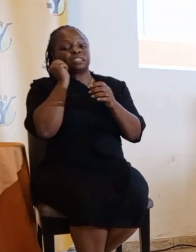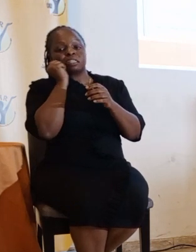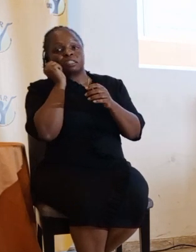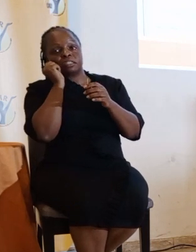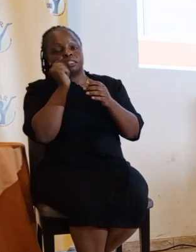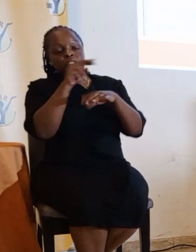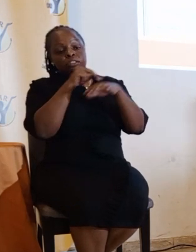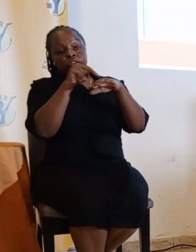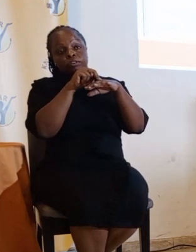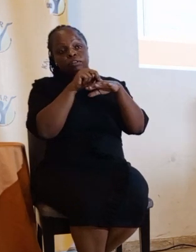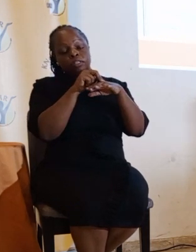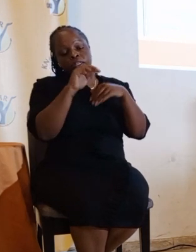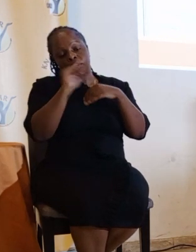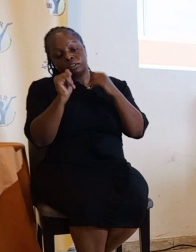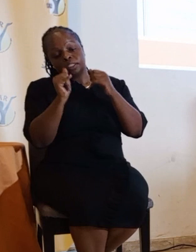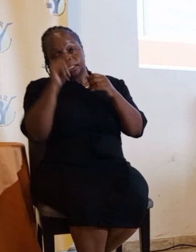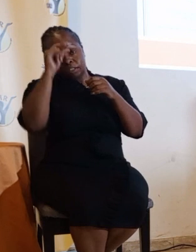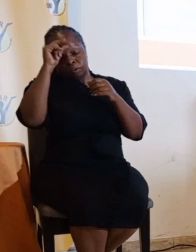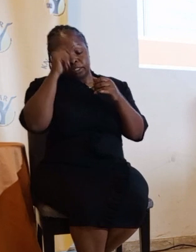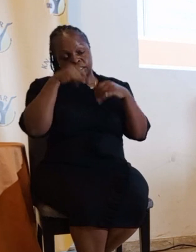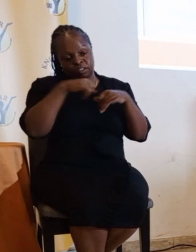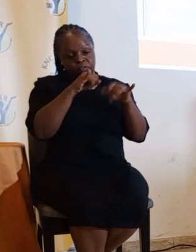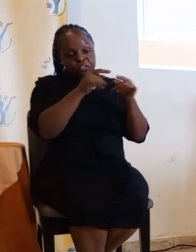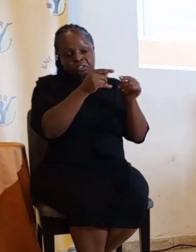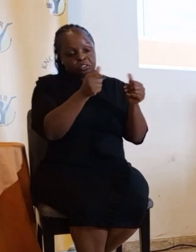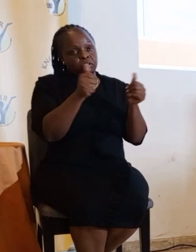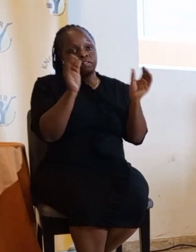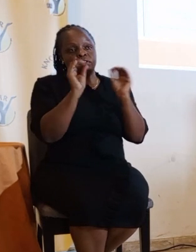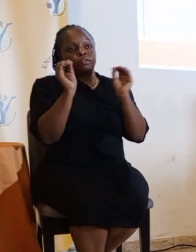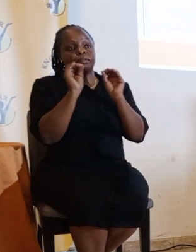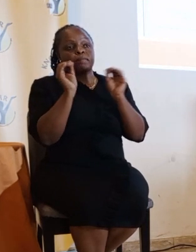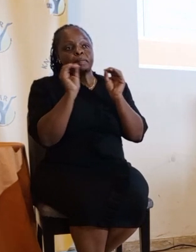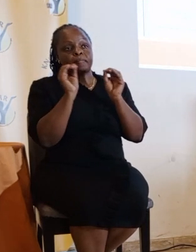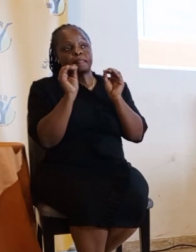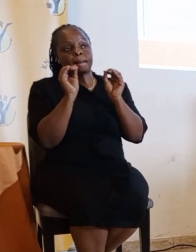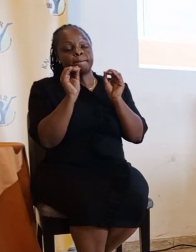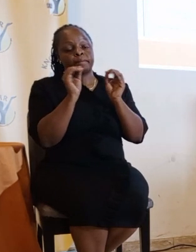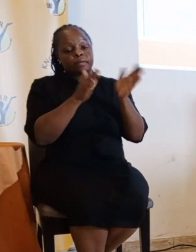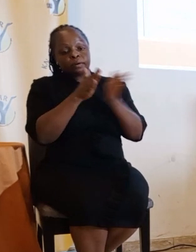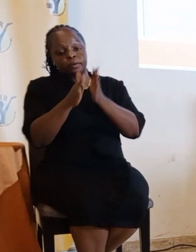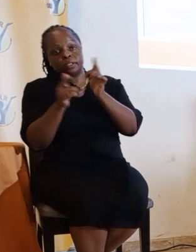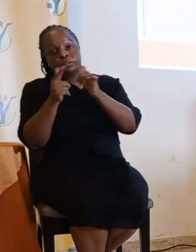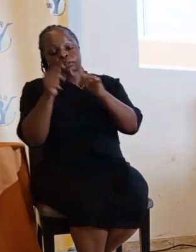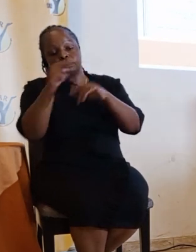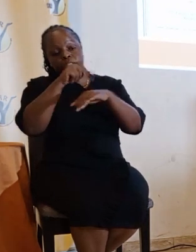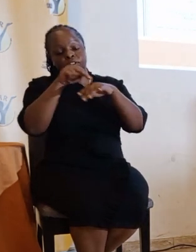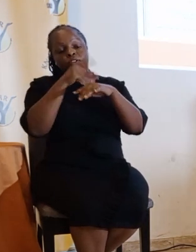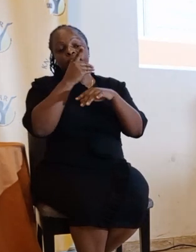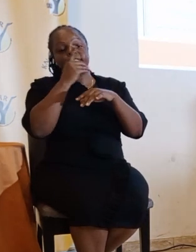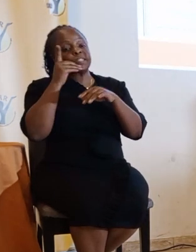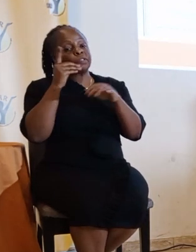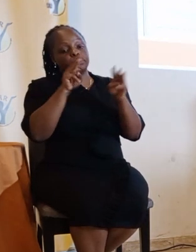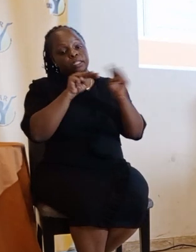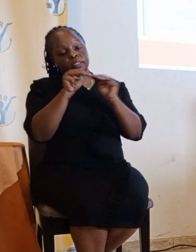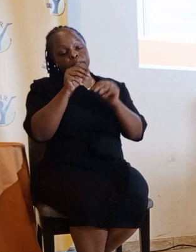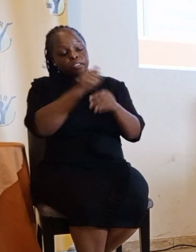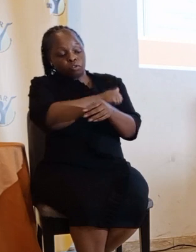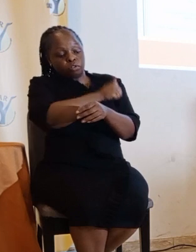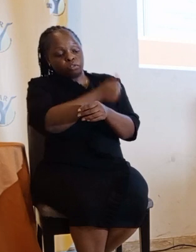and county government's efforts did not resolve the situation. According to the National Drought Management